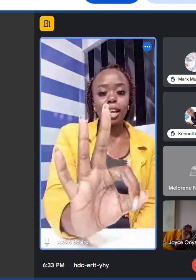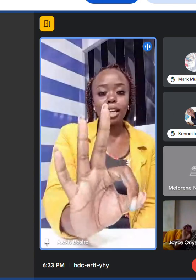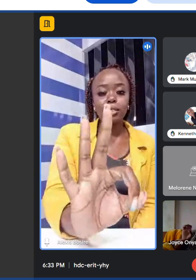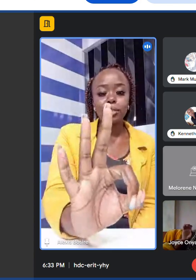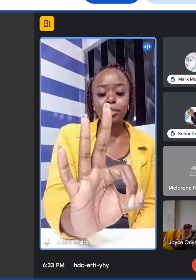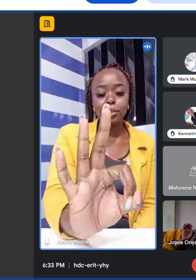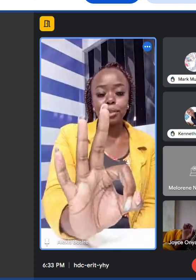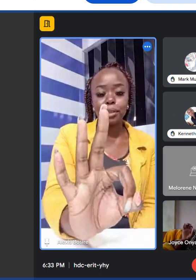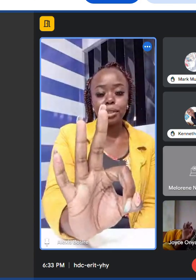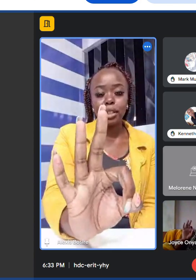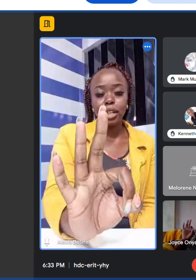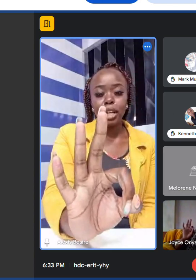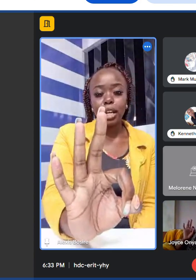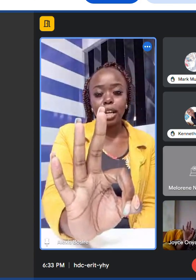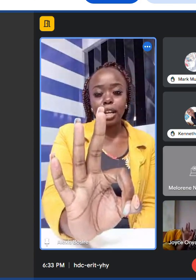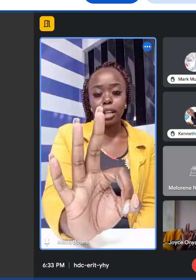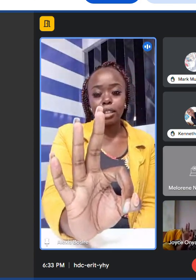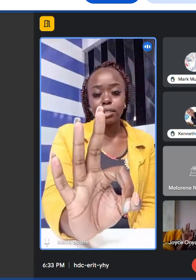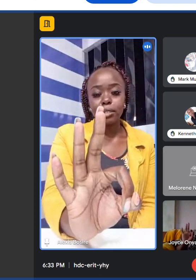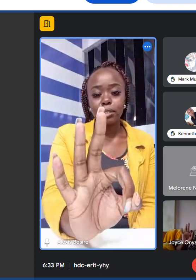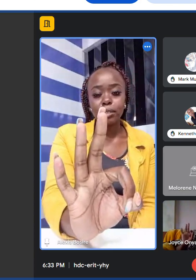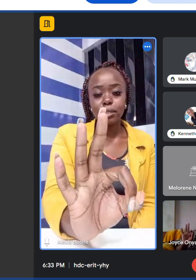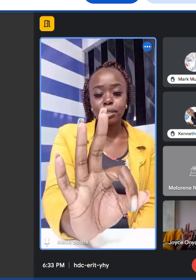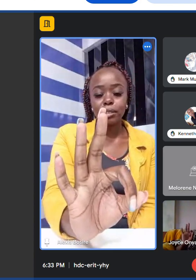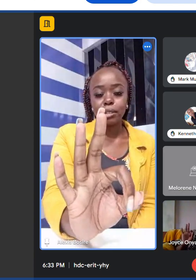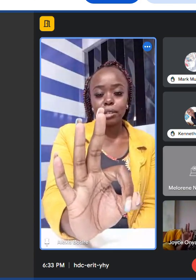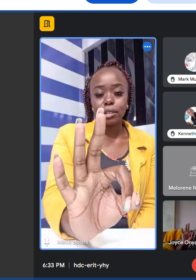then F,